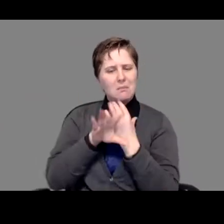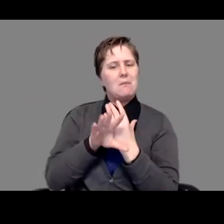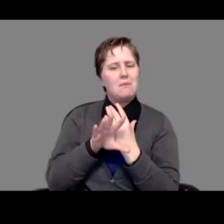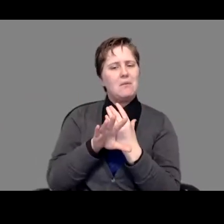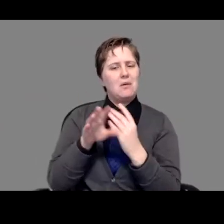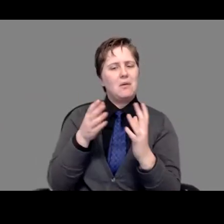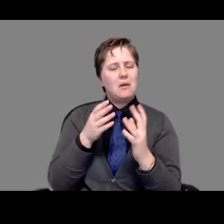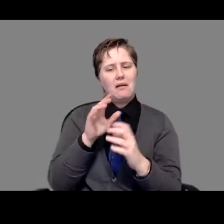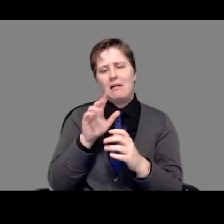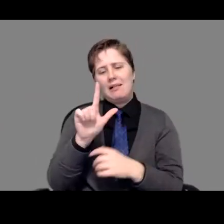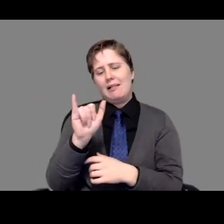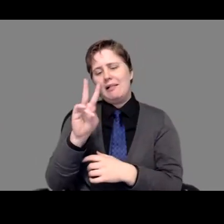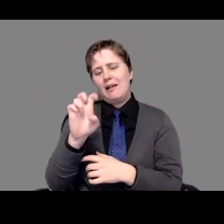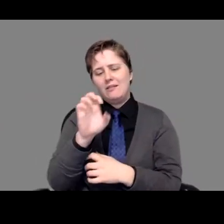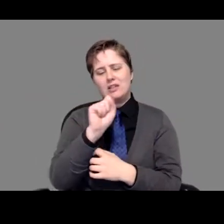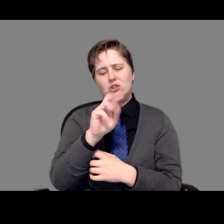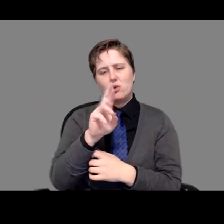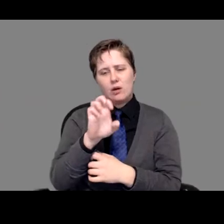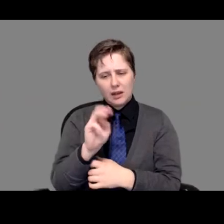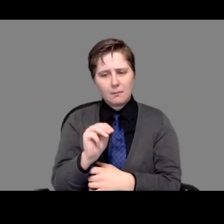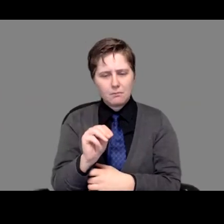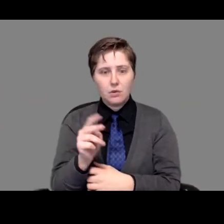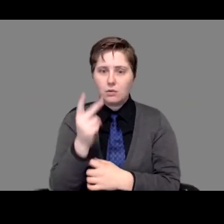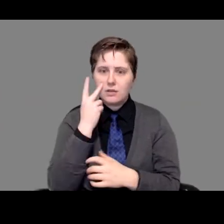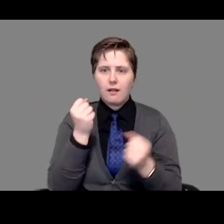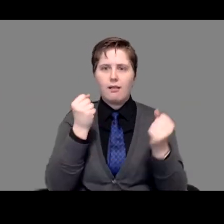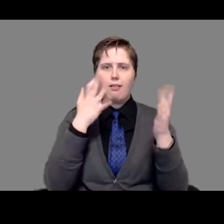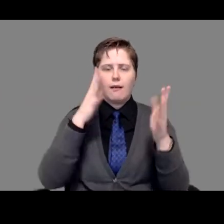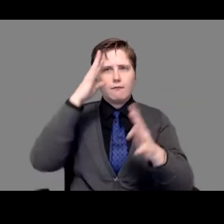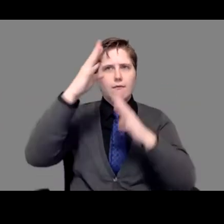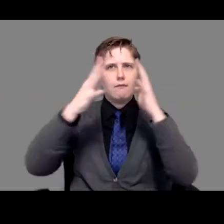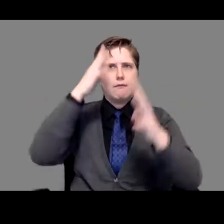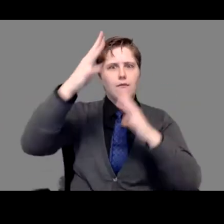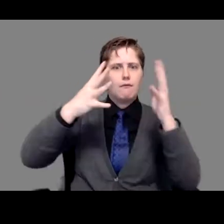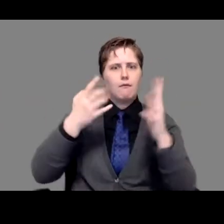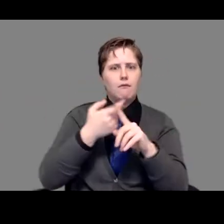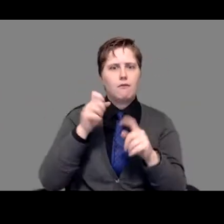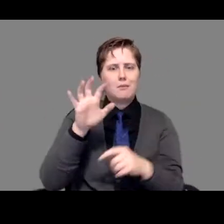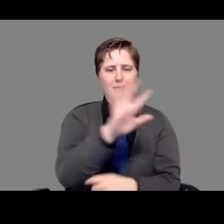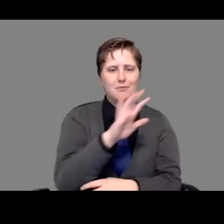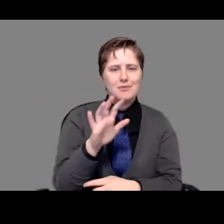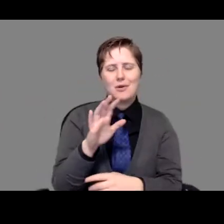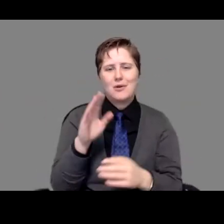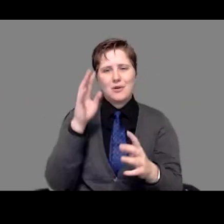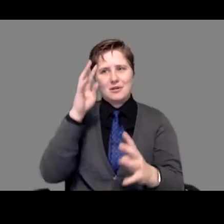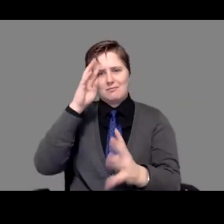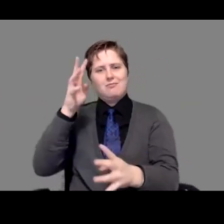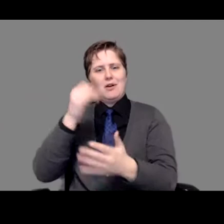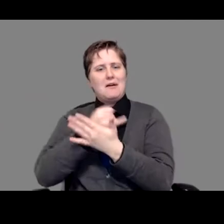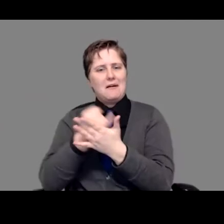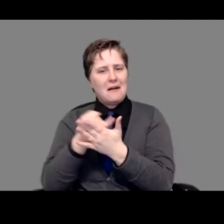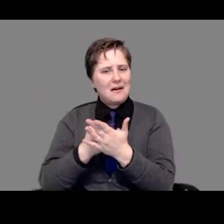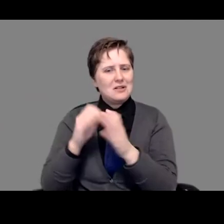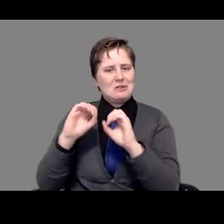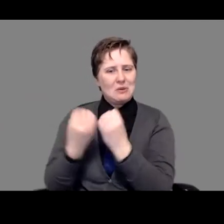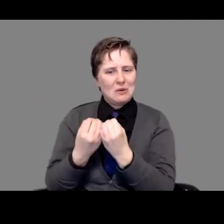that's, you're going to see a tremendous amount of innovation out of your creative community, out of your arts organization,